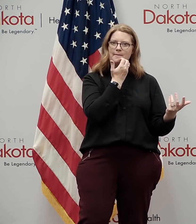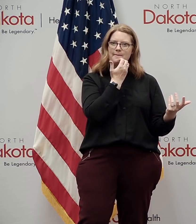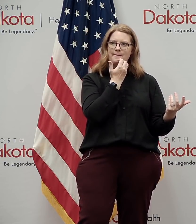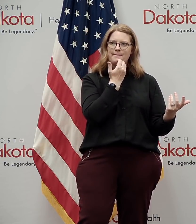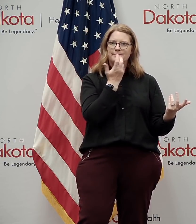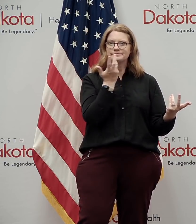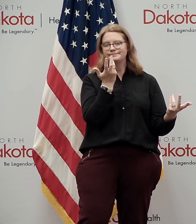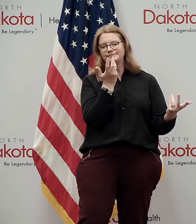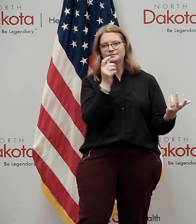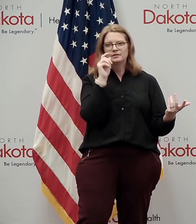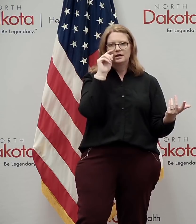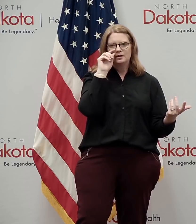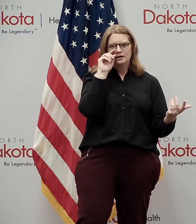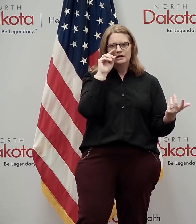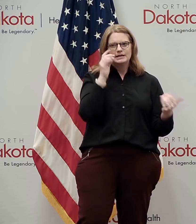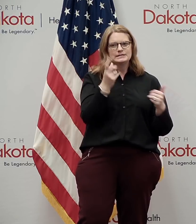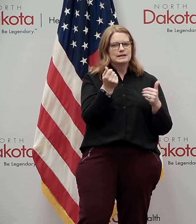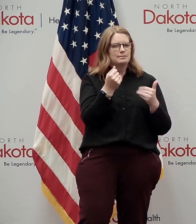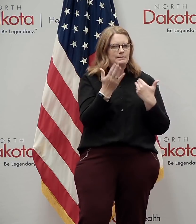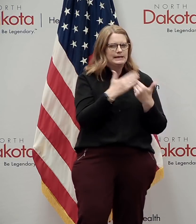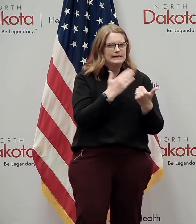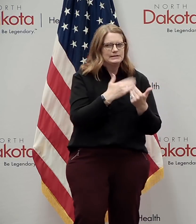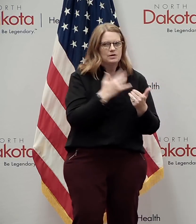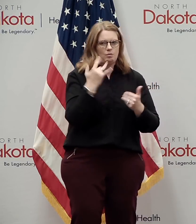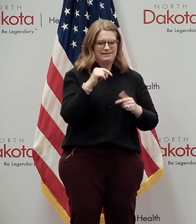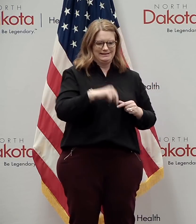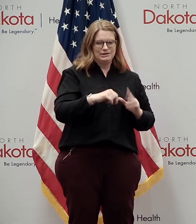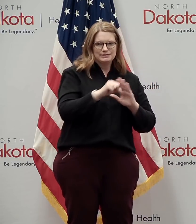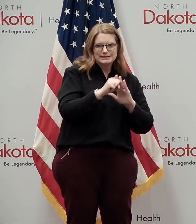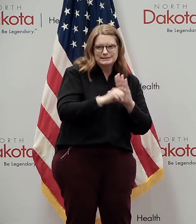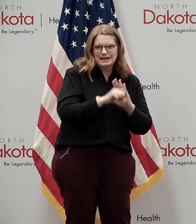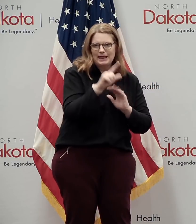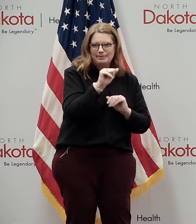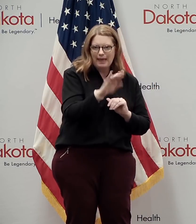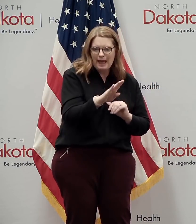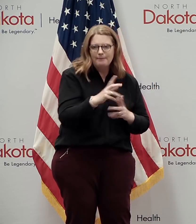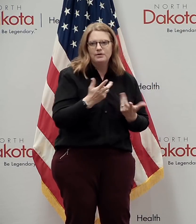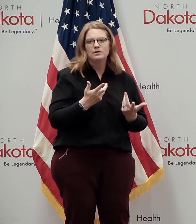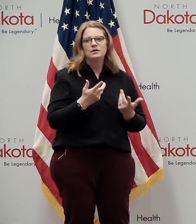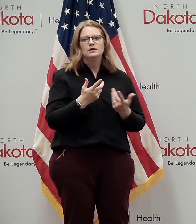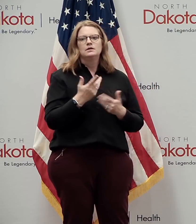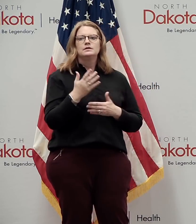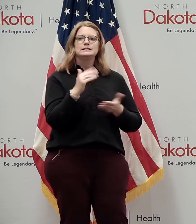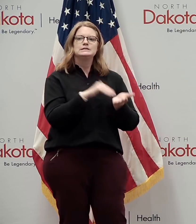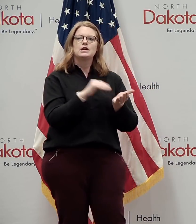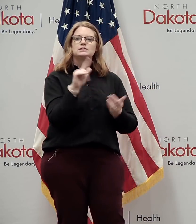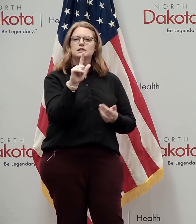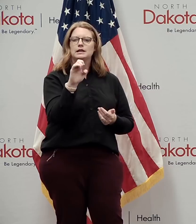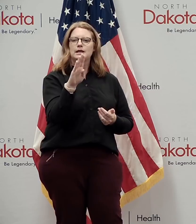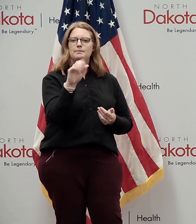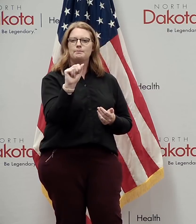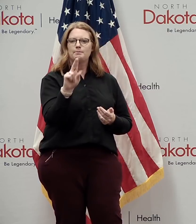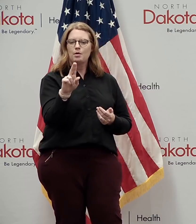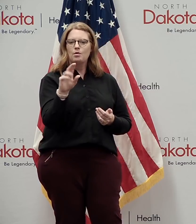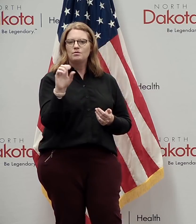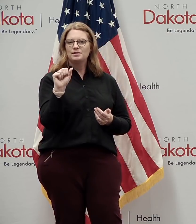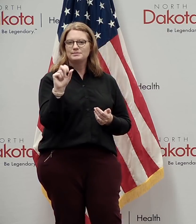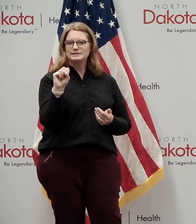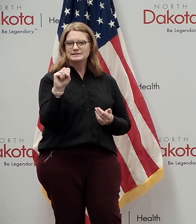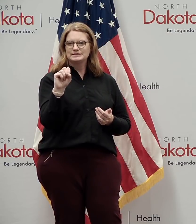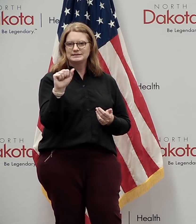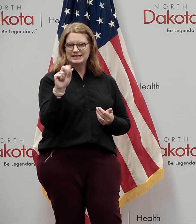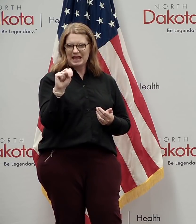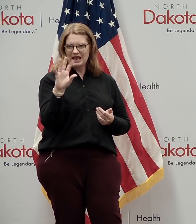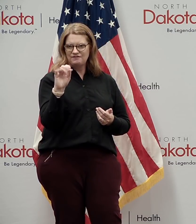in some ways, it's also been easier because our state lab is here. Again, on the calls this morning, Dr. LeBeau from Sanford Bismarck